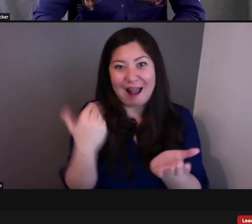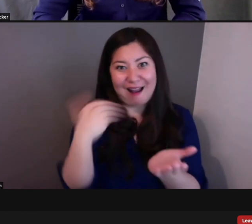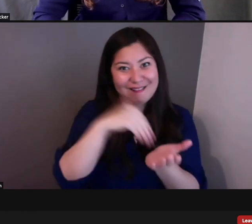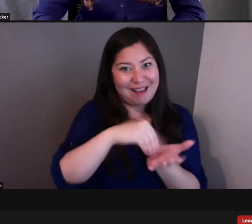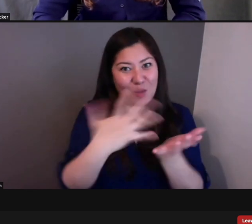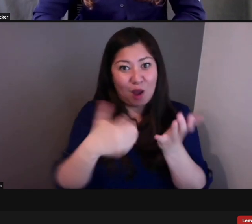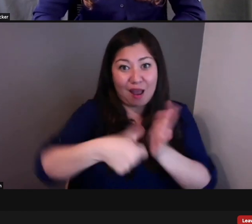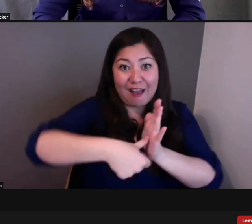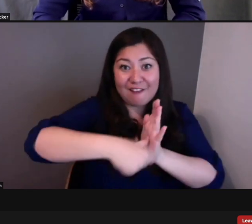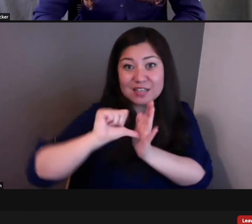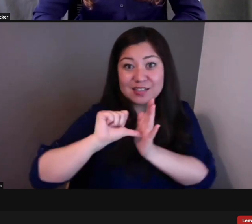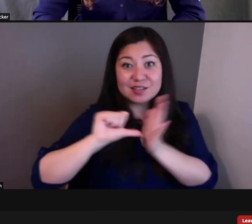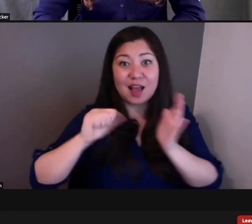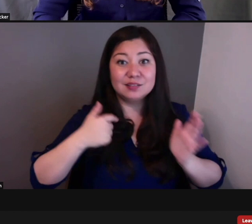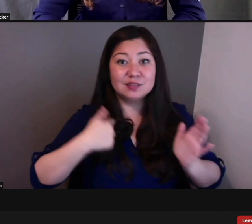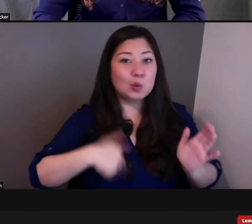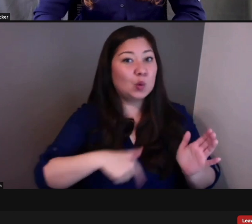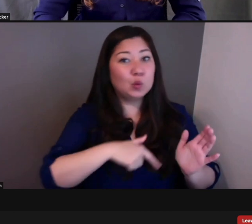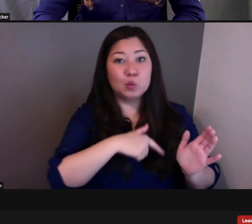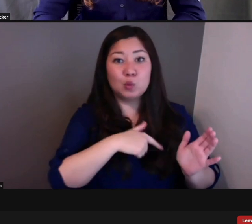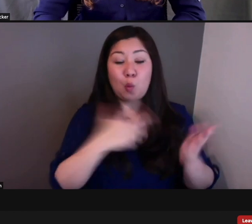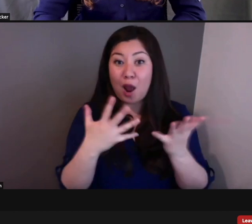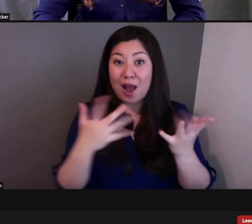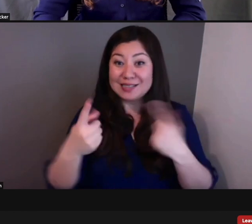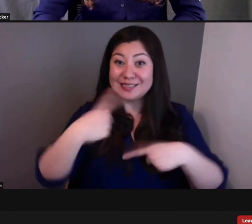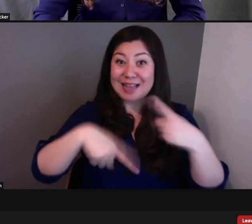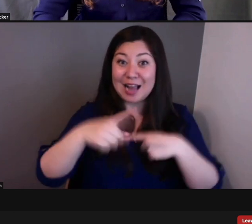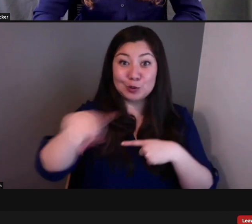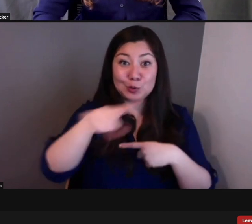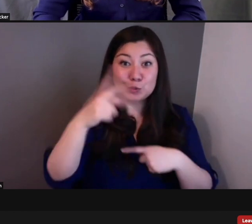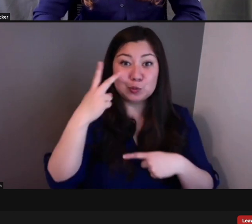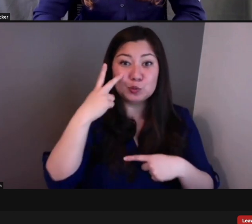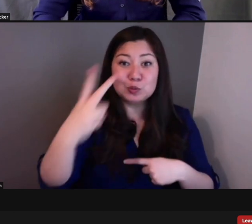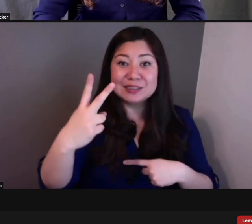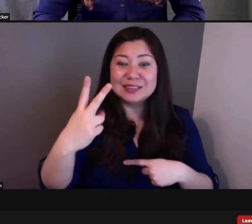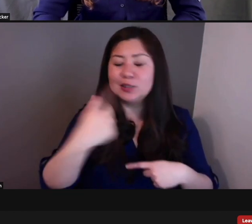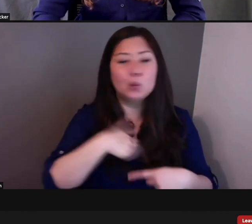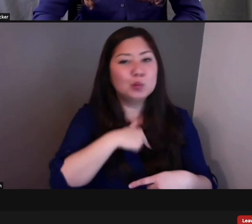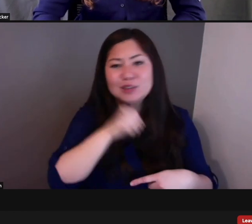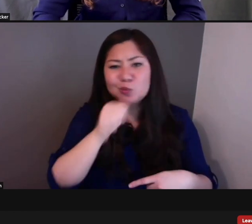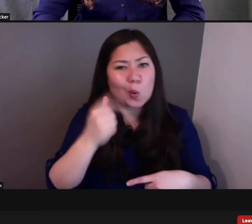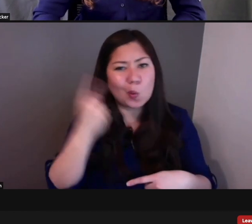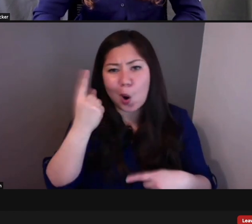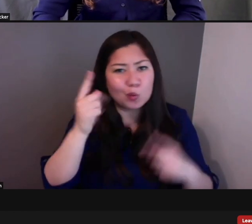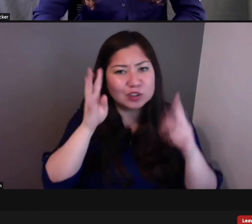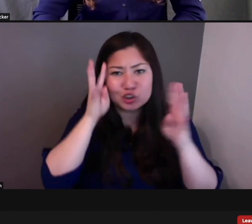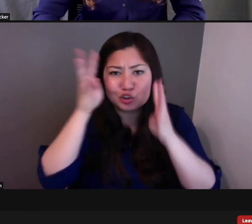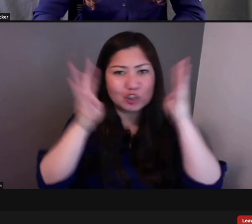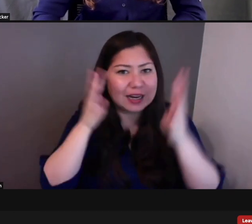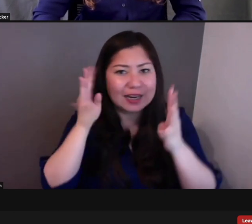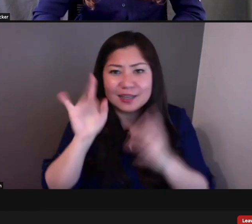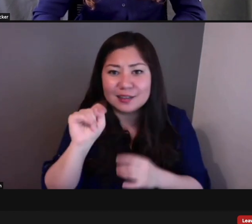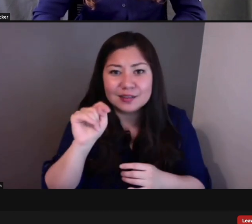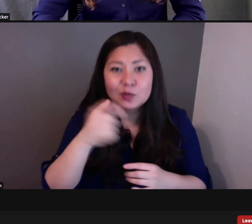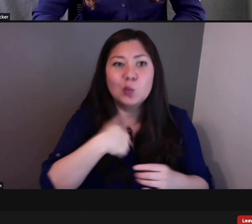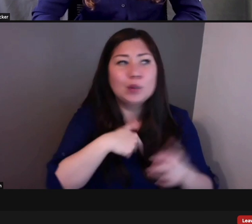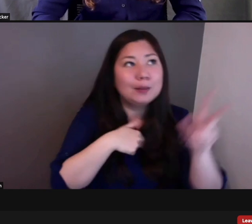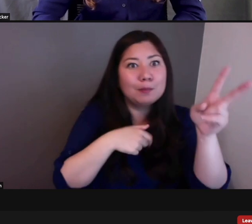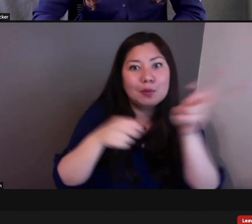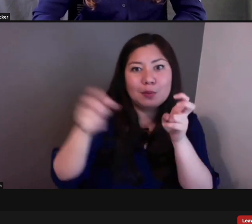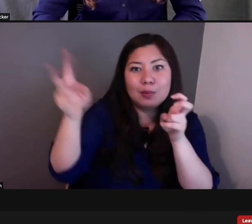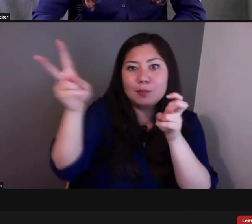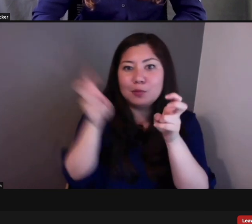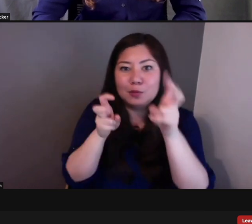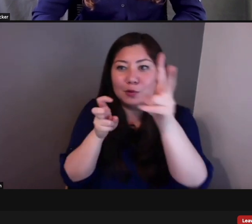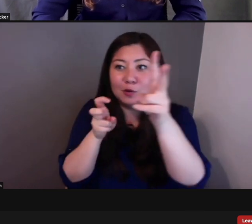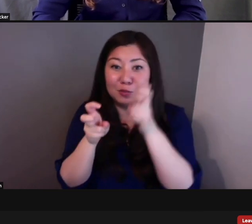We were doing this with a goal of hopefully sparking a discussion and, you know, leading to thinking